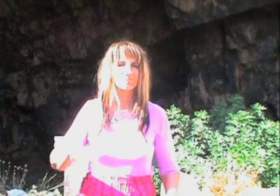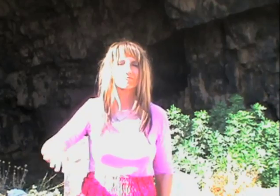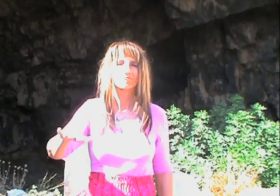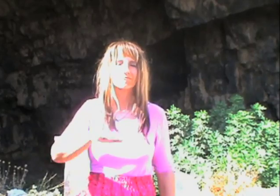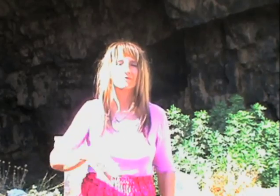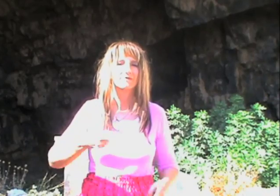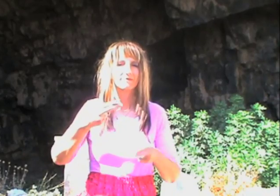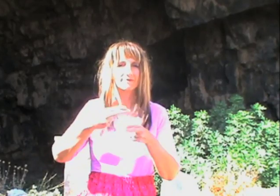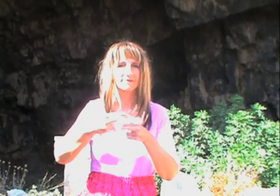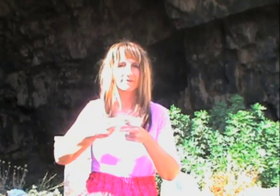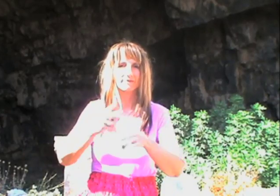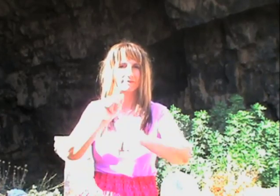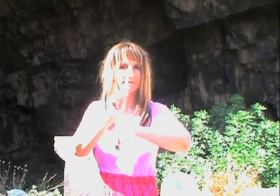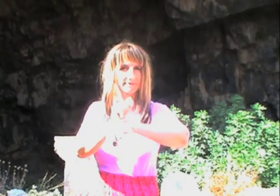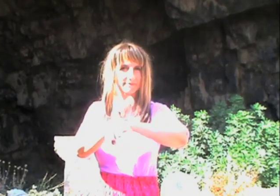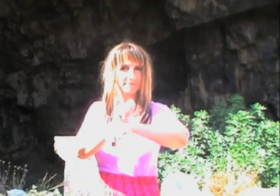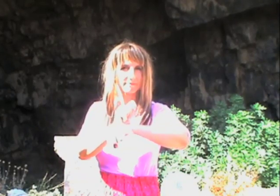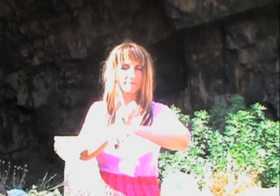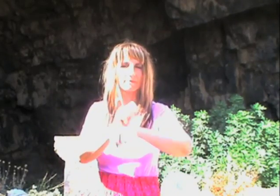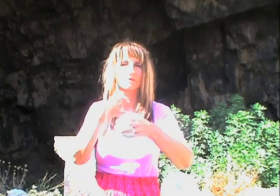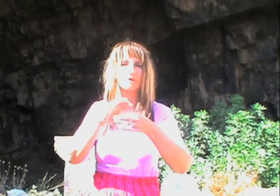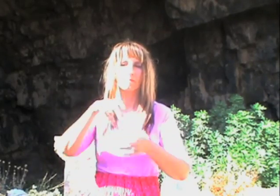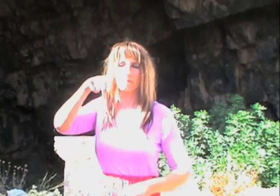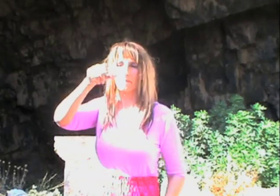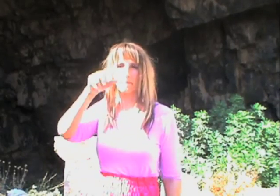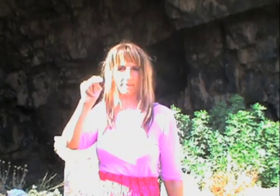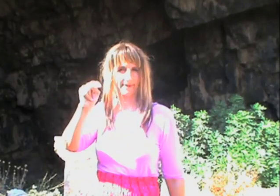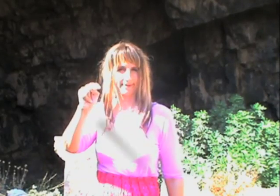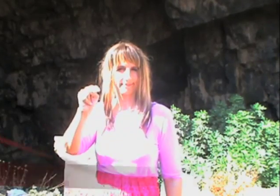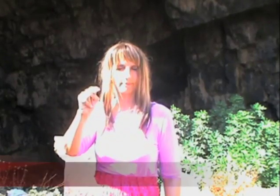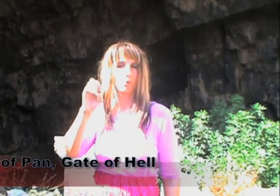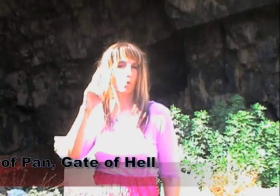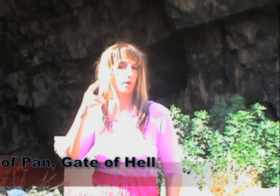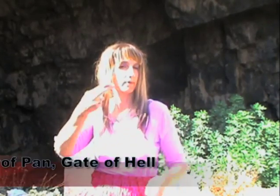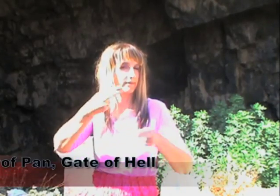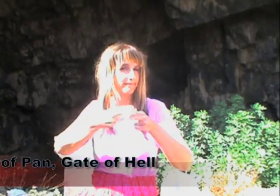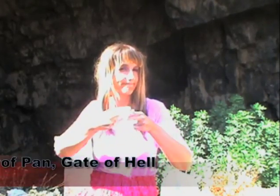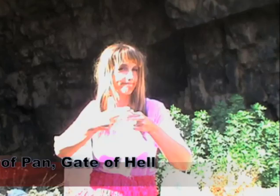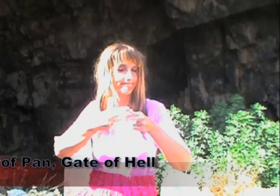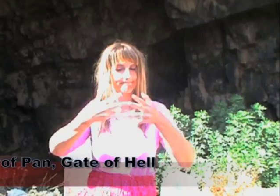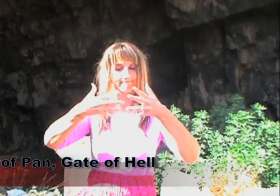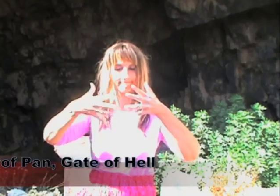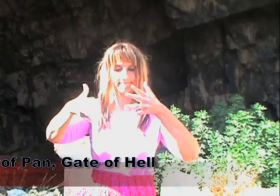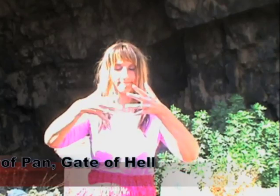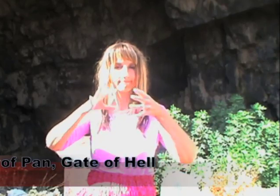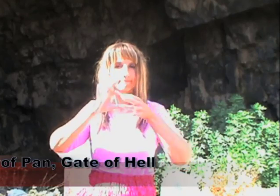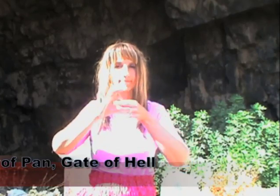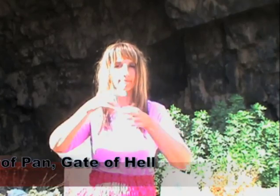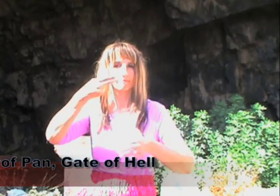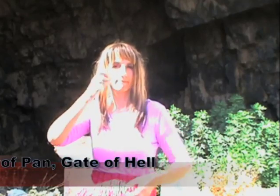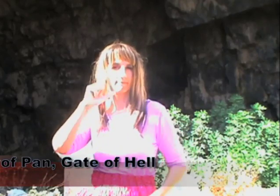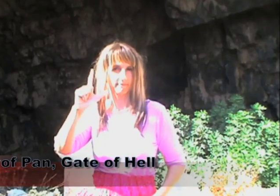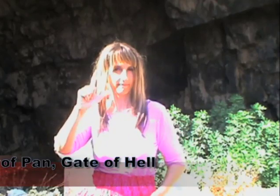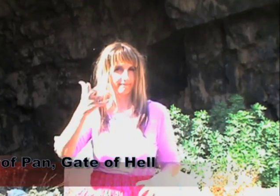Here, this area is called the Temple of Pan. Another name is the Gate of